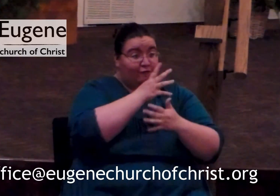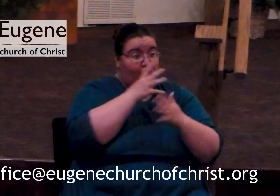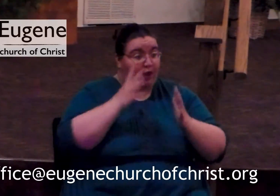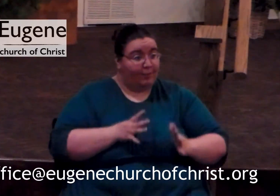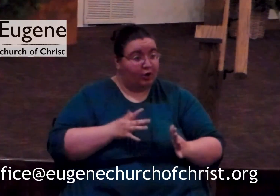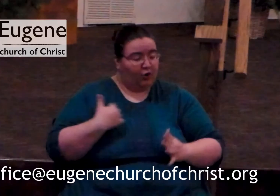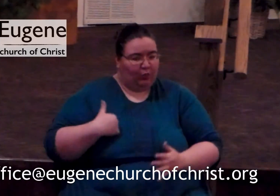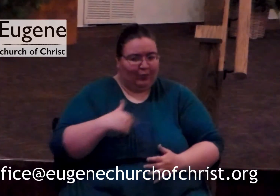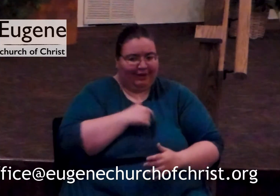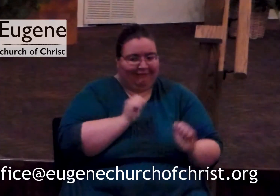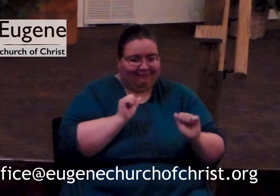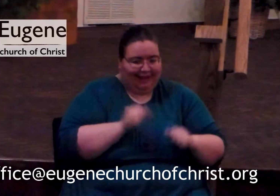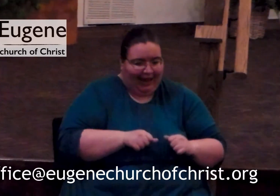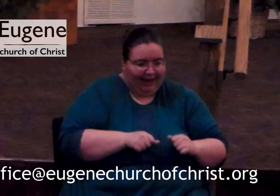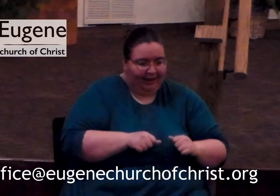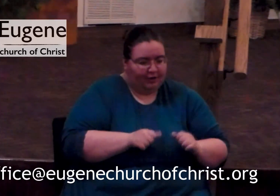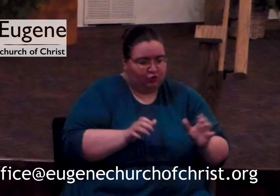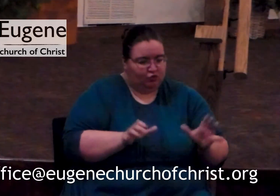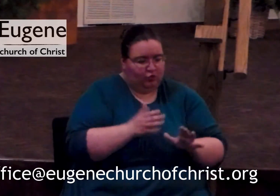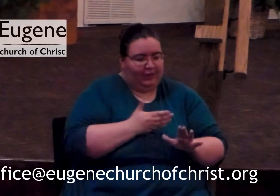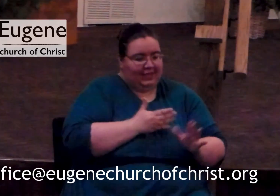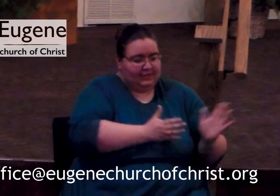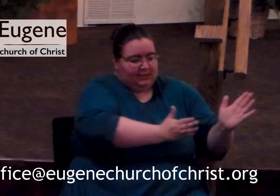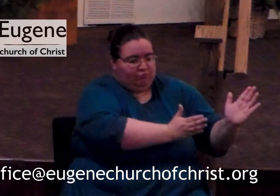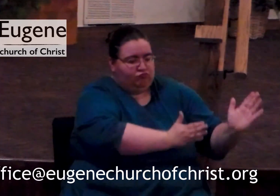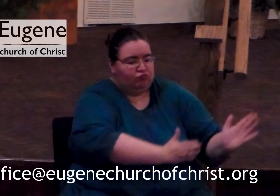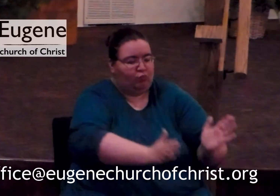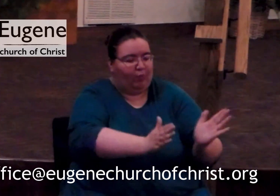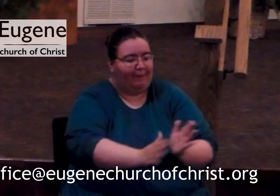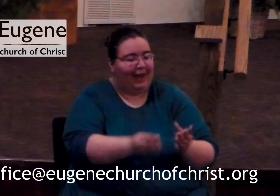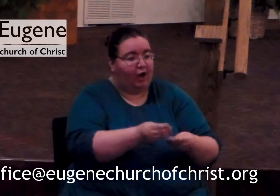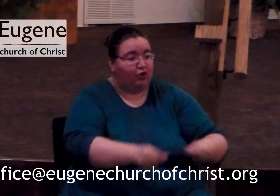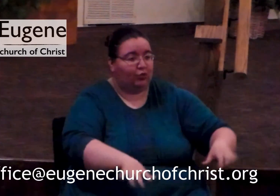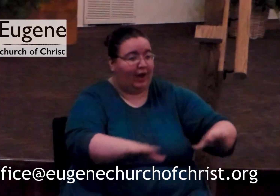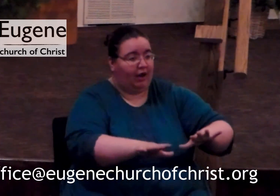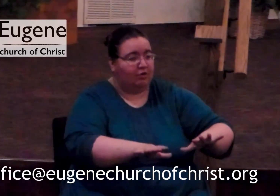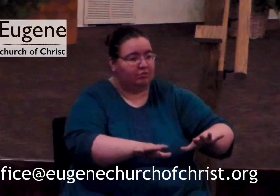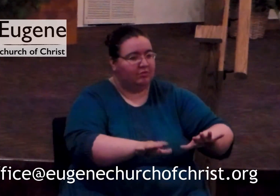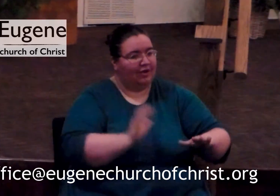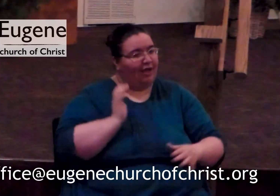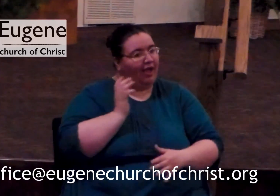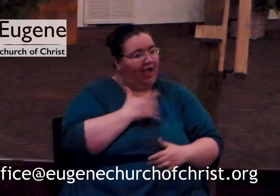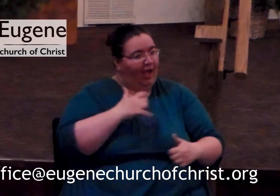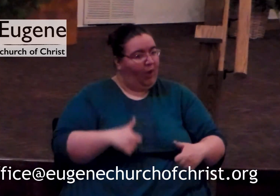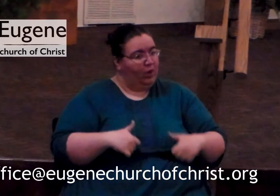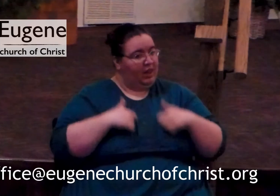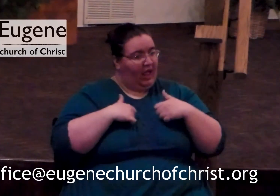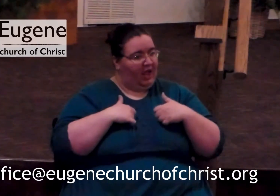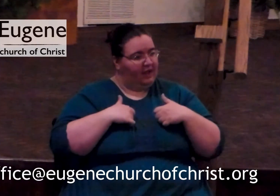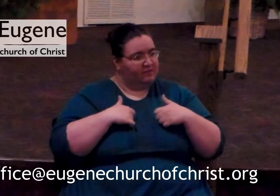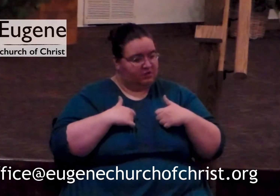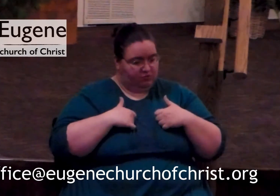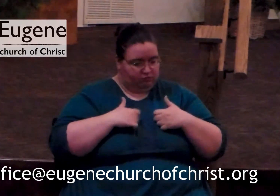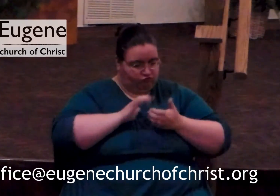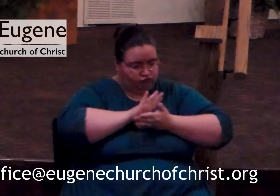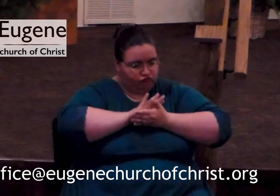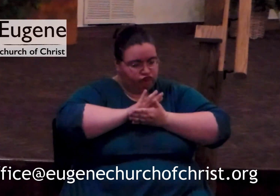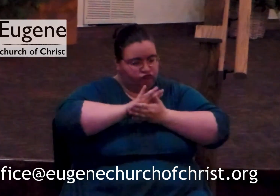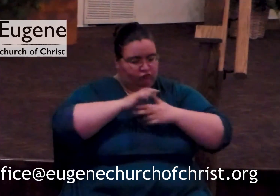good example that make people want to know more about this. We can live lives like we talked about in Bible class this morning of love. And as we love our neighbors